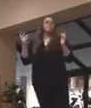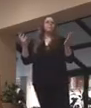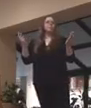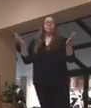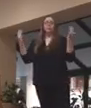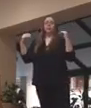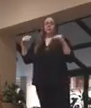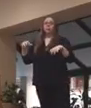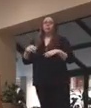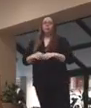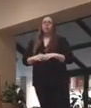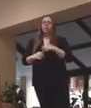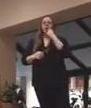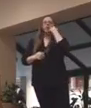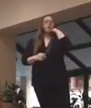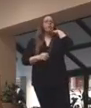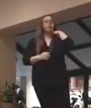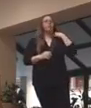may have not been discussed before.